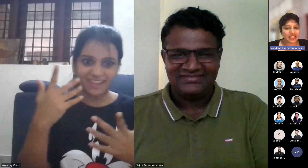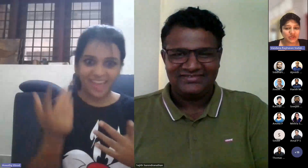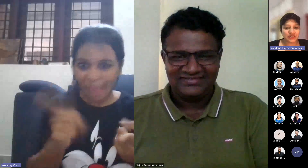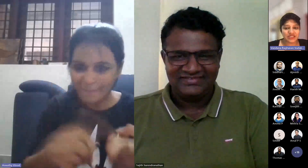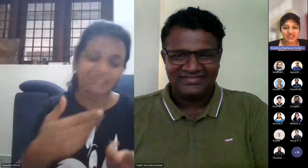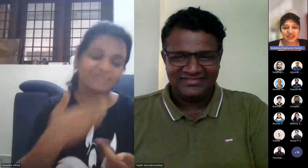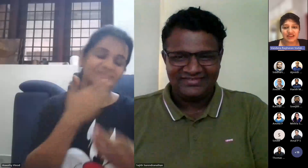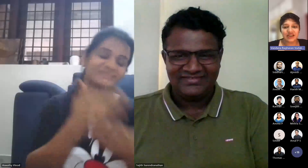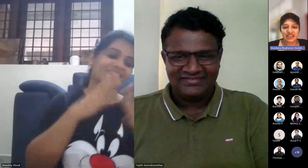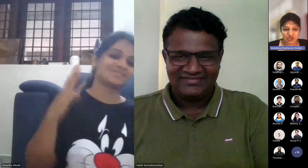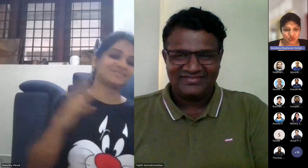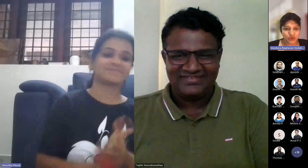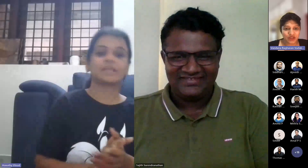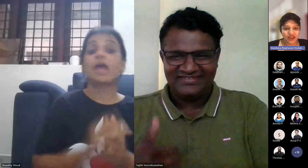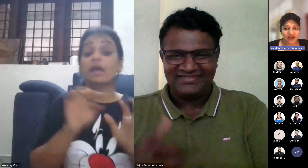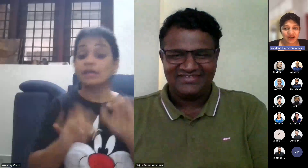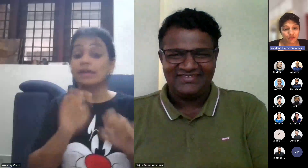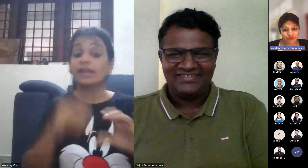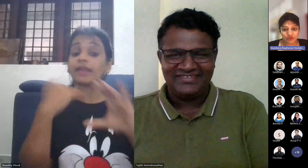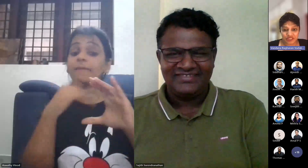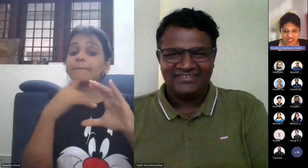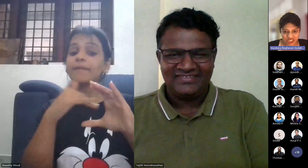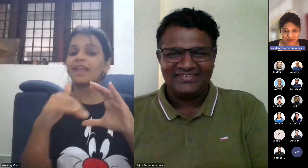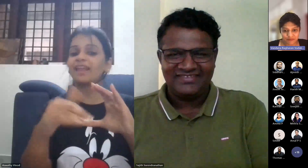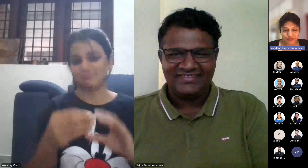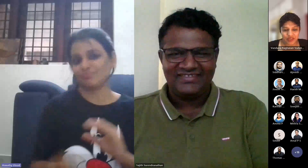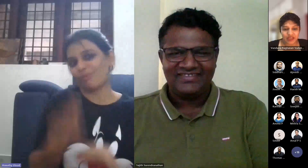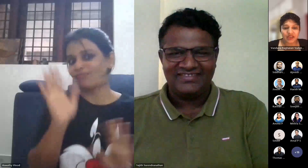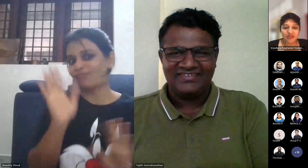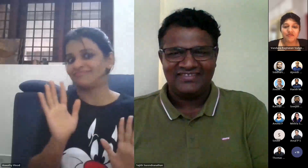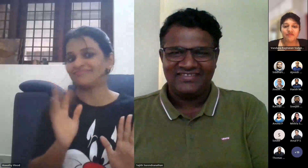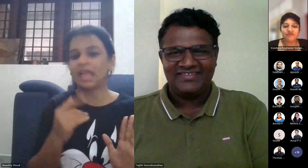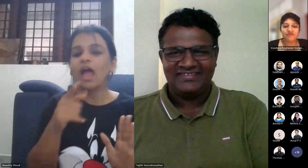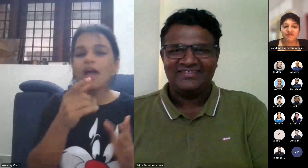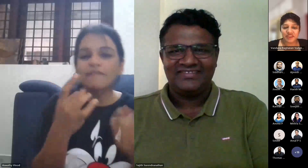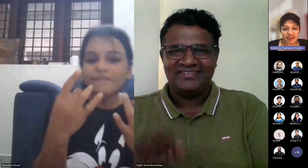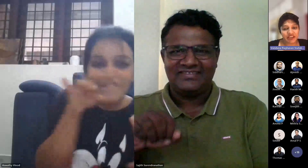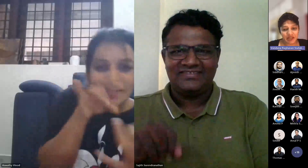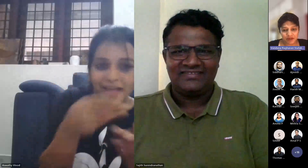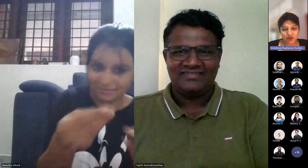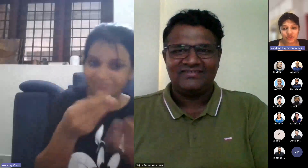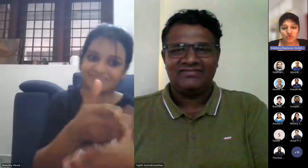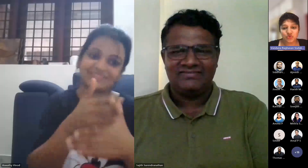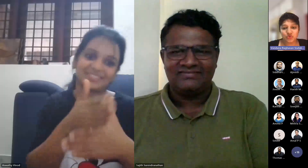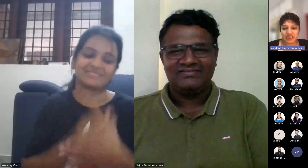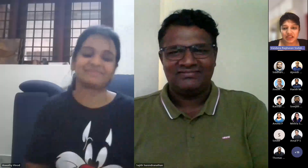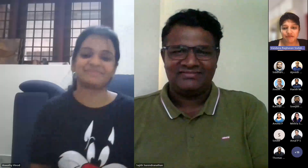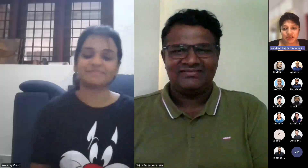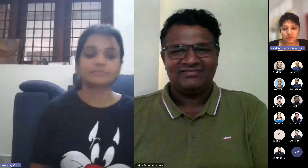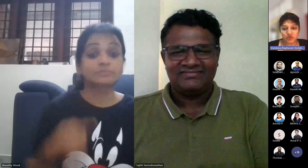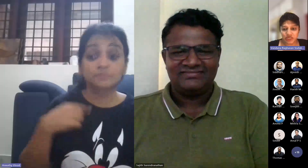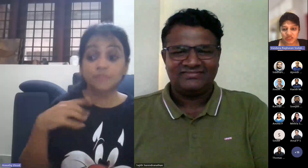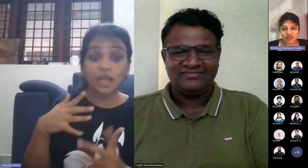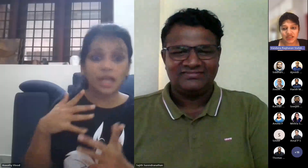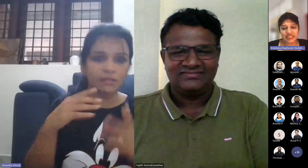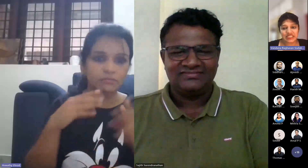do write to us and let us know how you found this session. We are available on social media like